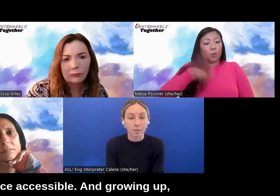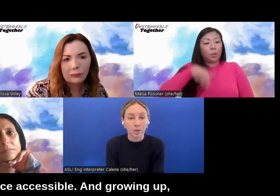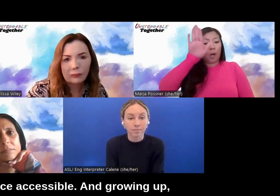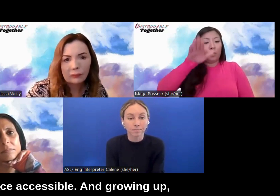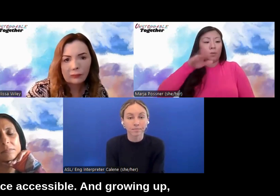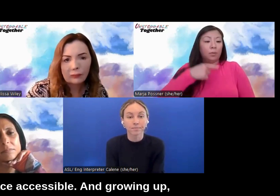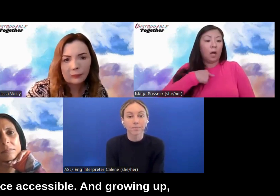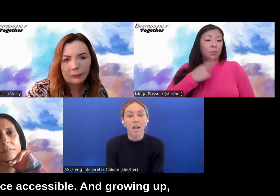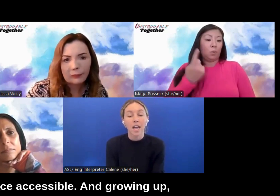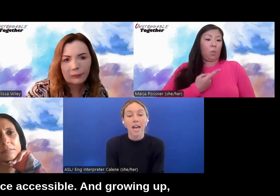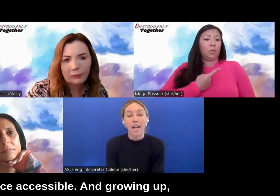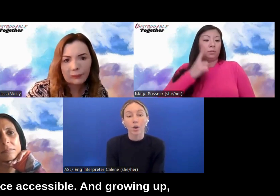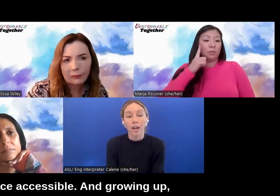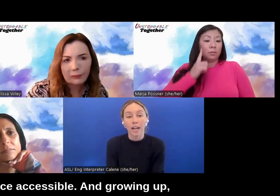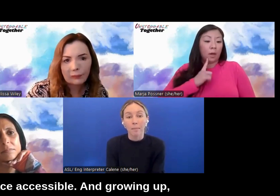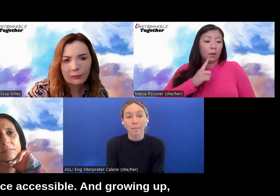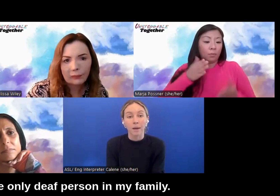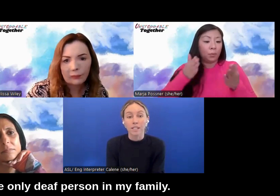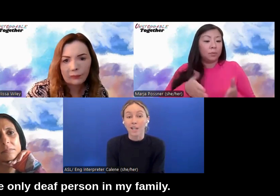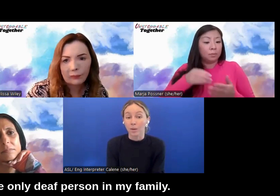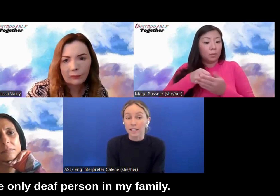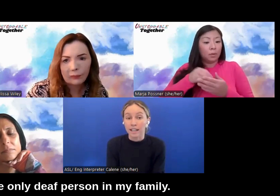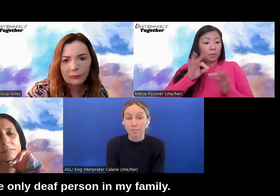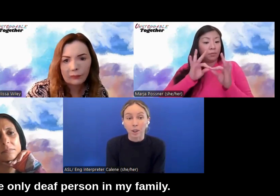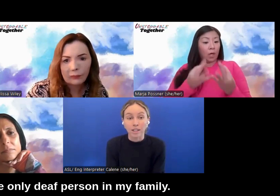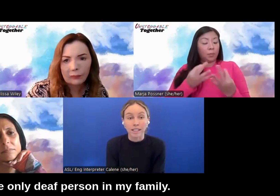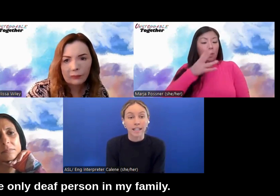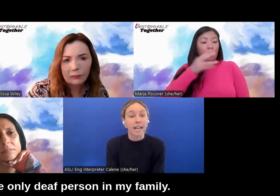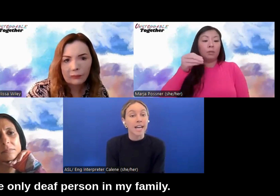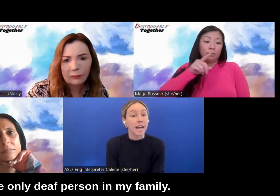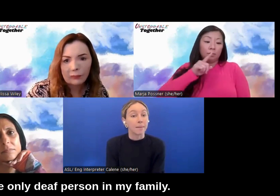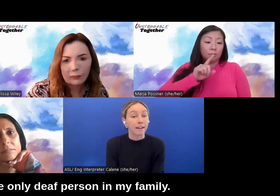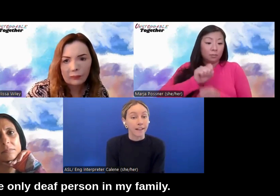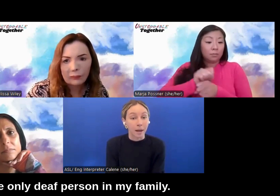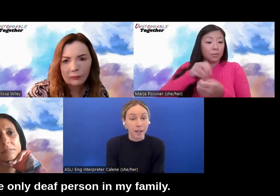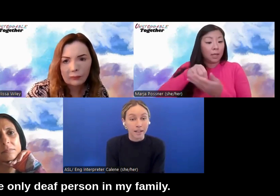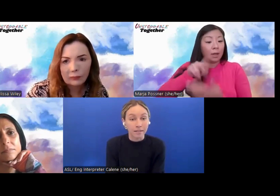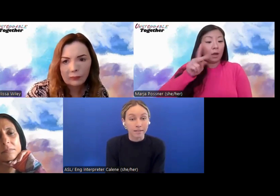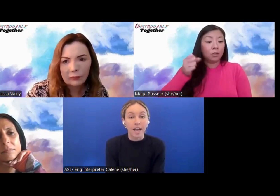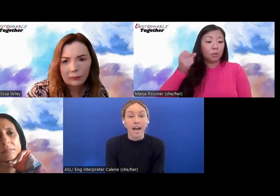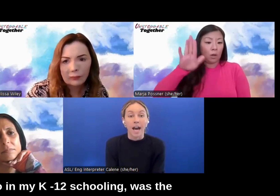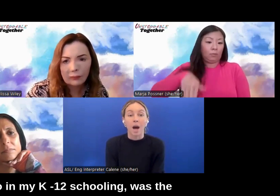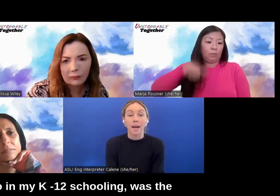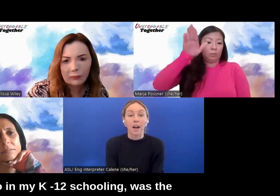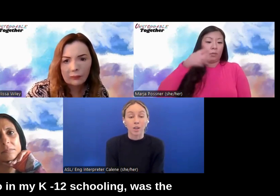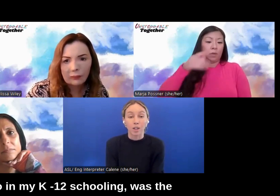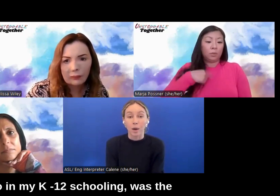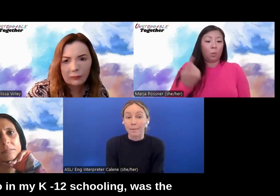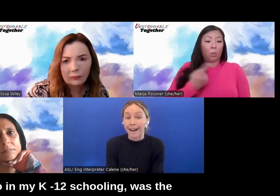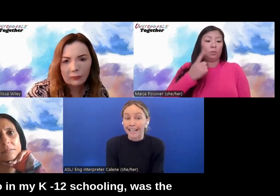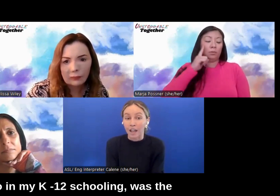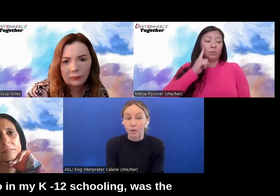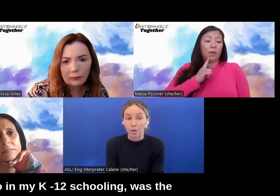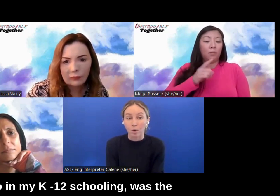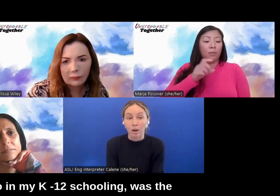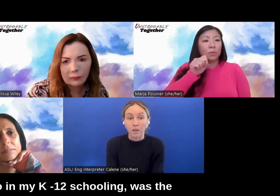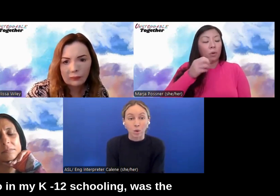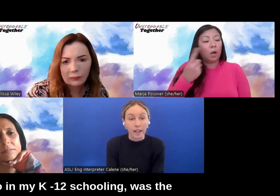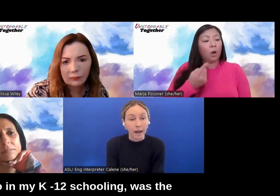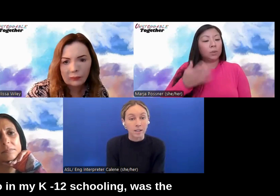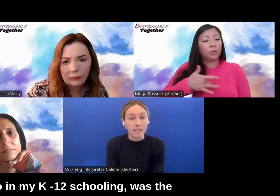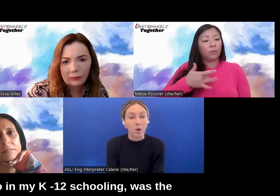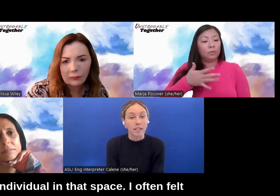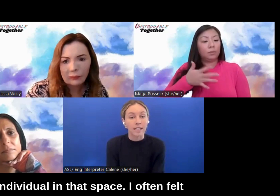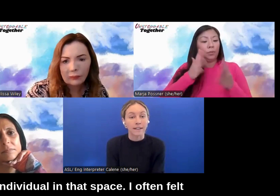space accessible. And growing up, I was the only deaf person in my family. And also in my K through